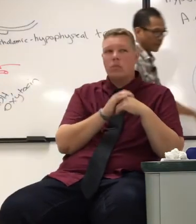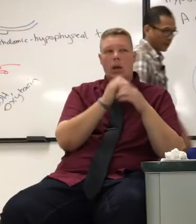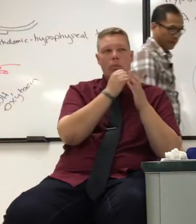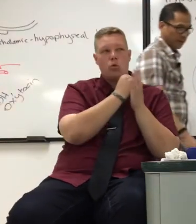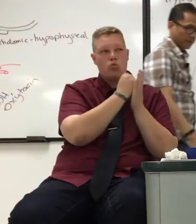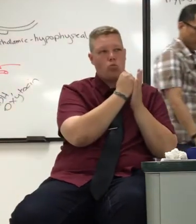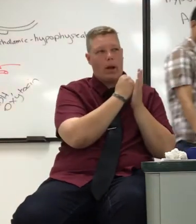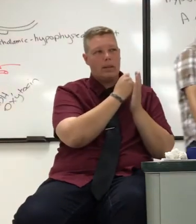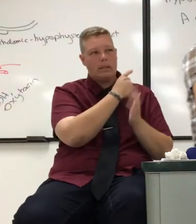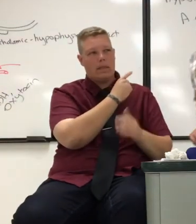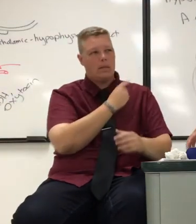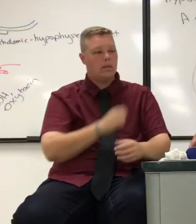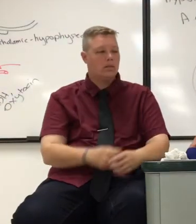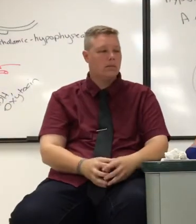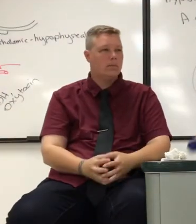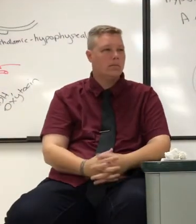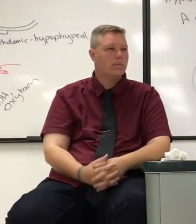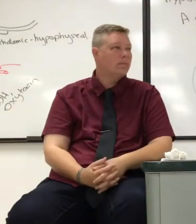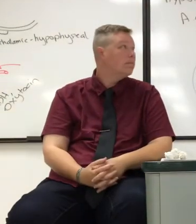little diagram here.